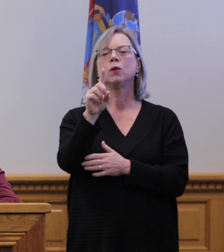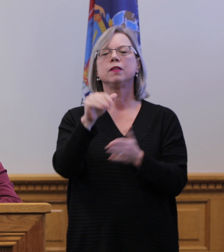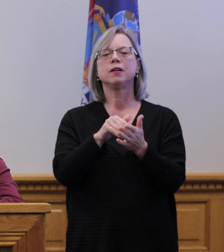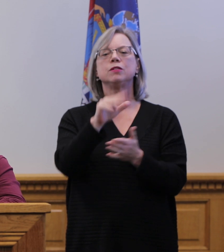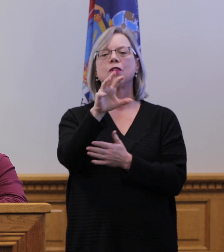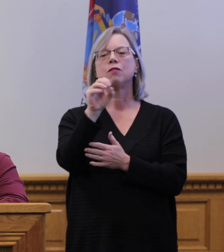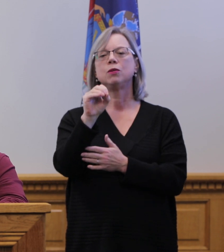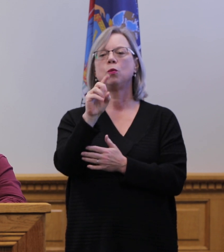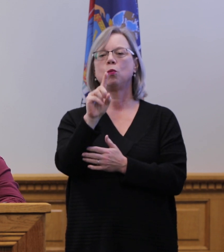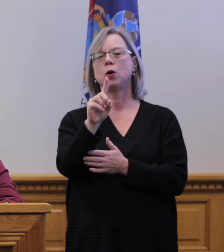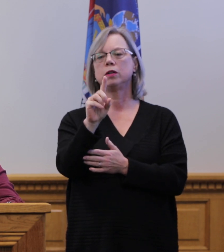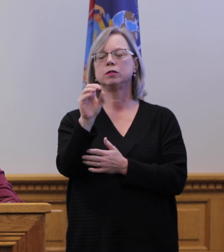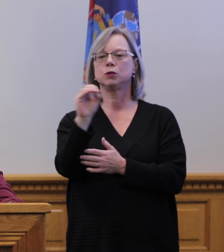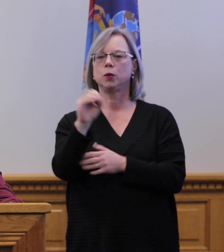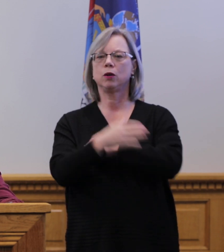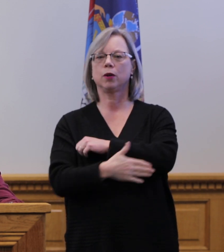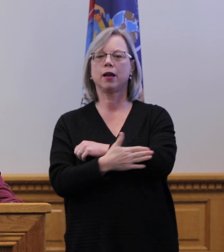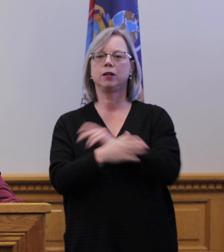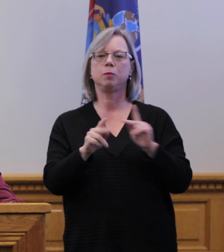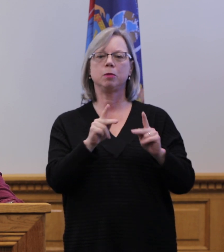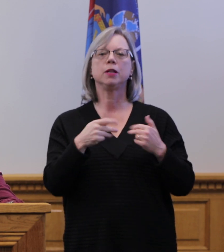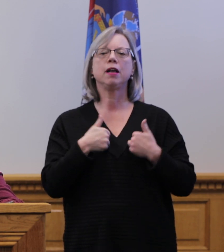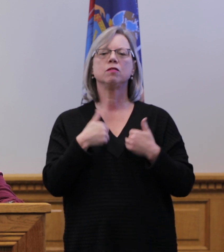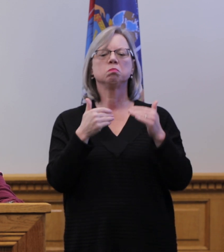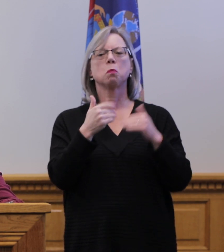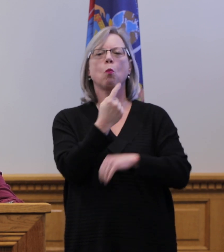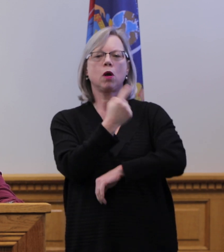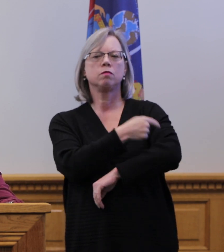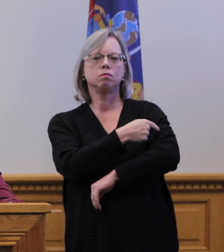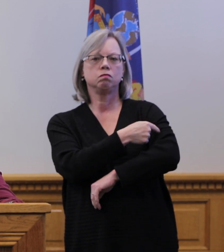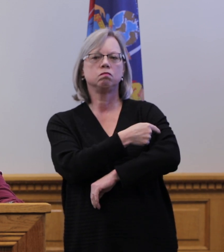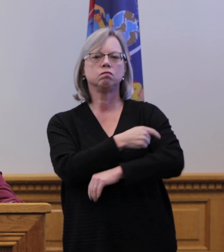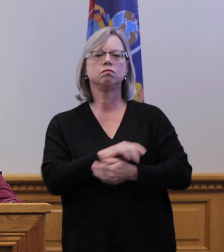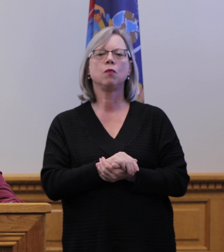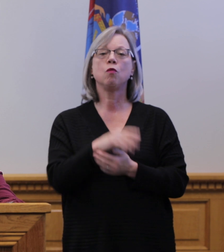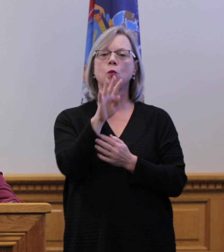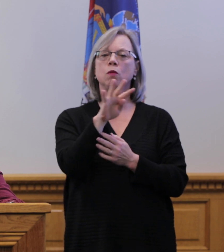51,501 Oswego County residents have received at least one dose of vaccine.